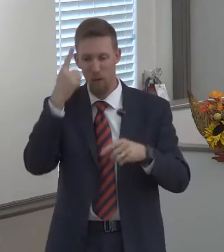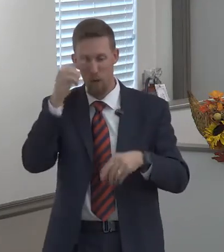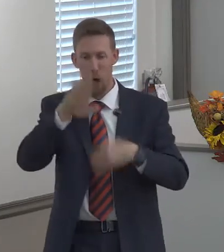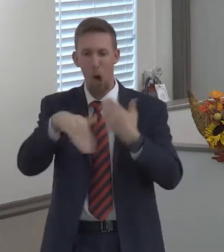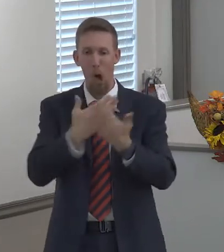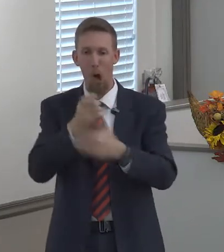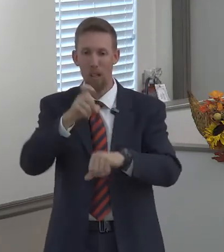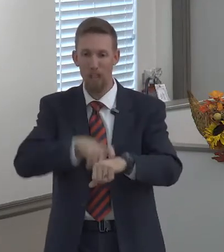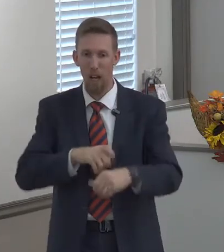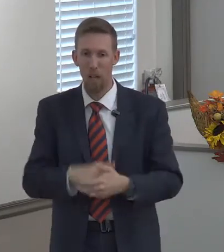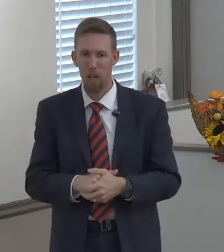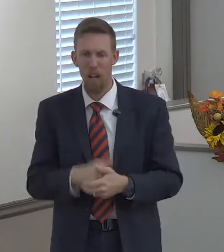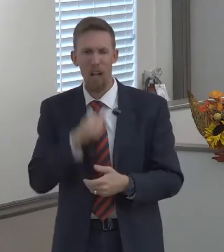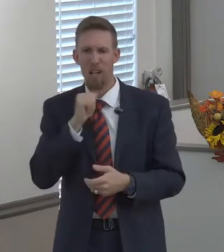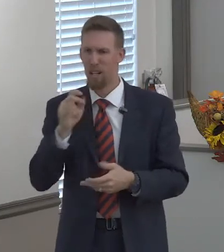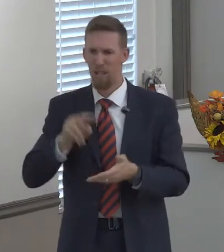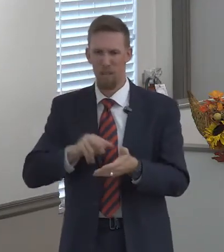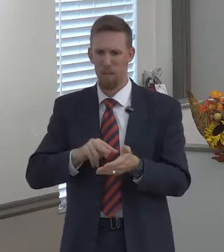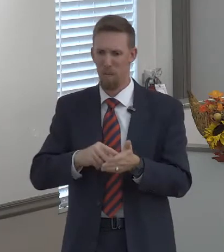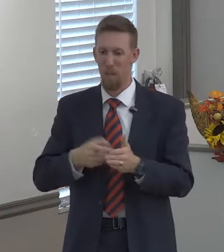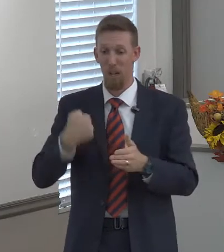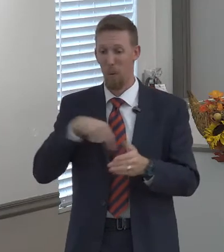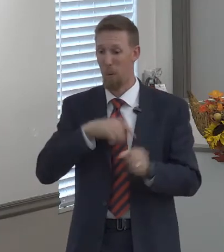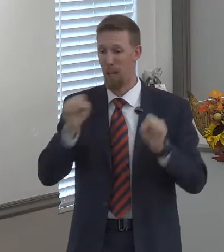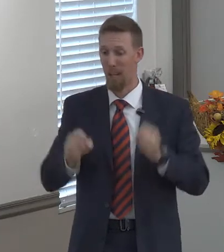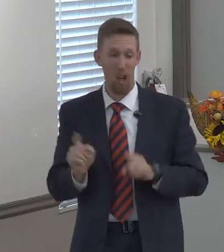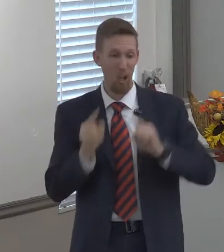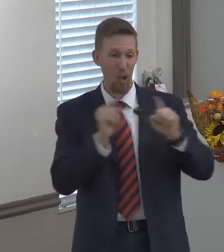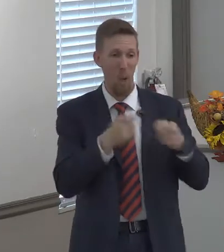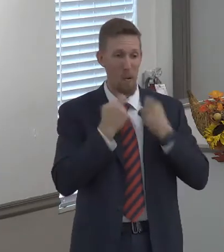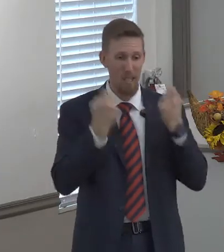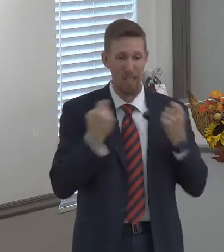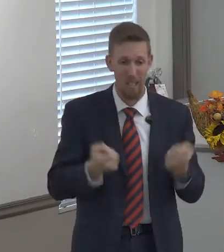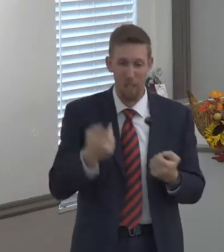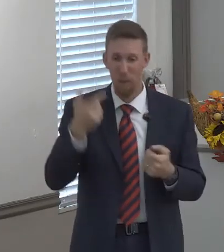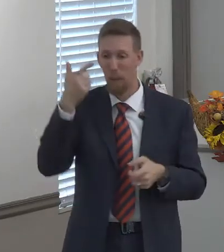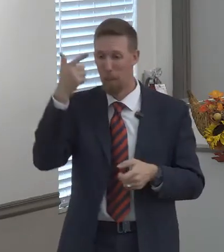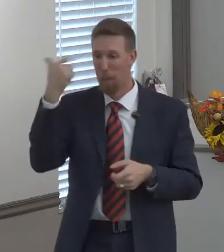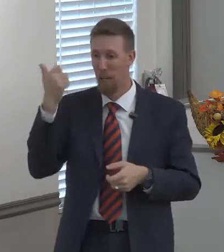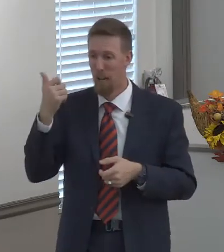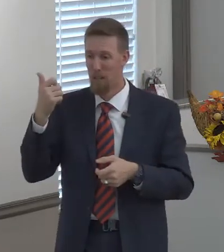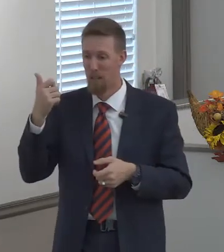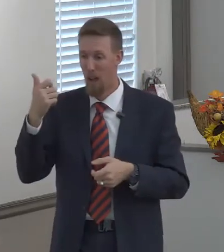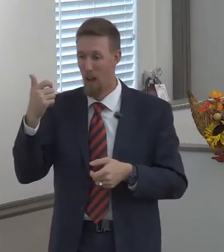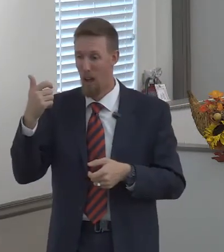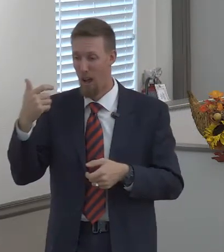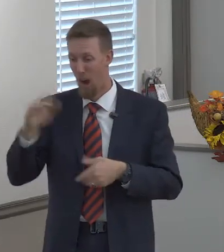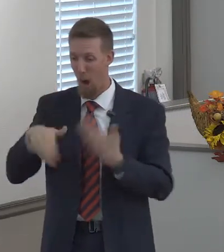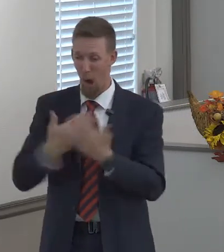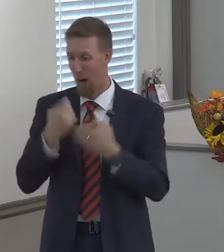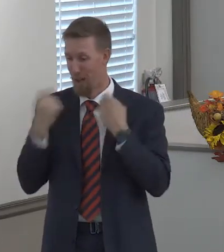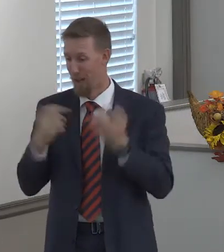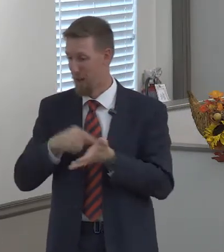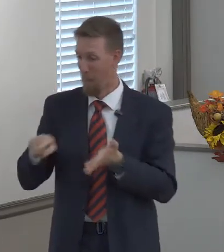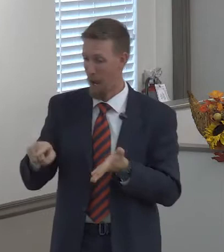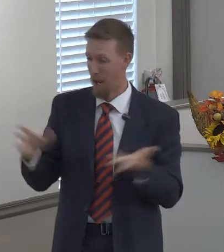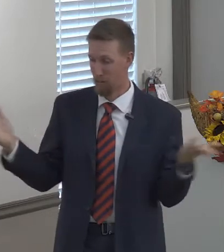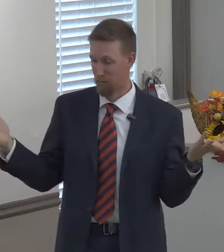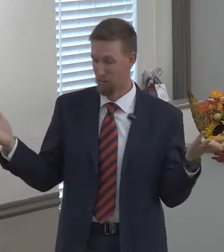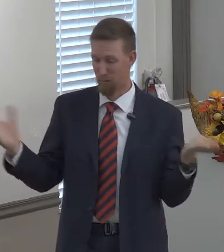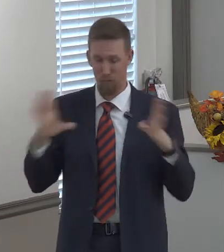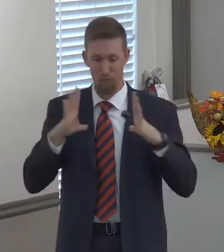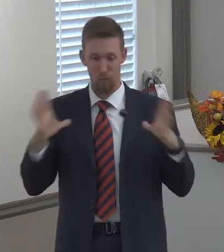to save you. Boom! Your sins are gone. Past, now get your mind wrapped around this,